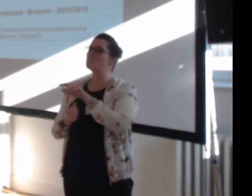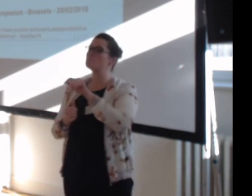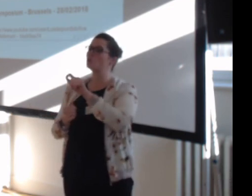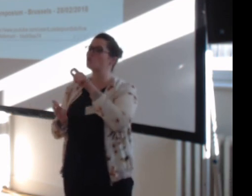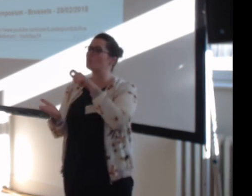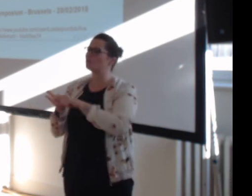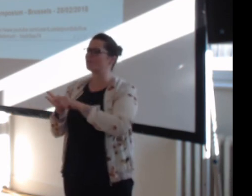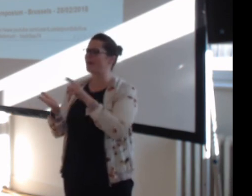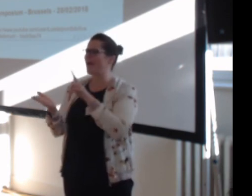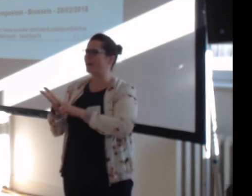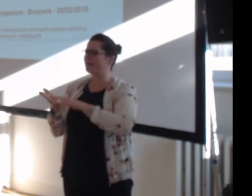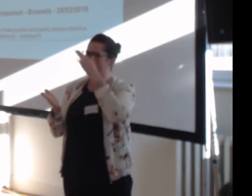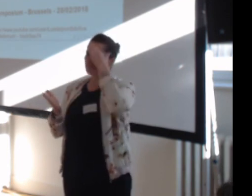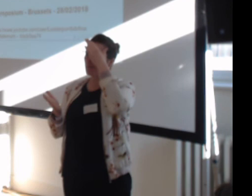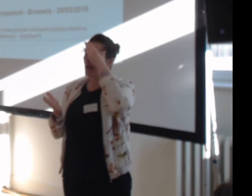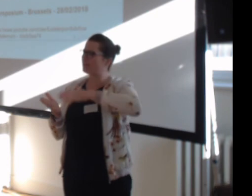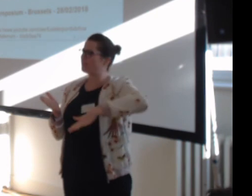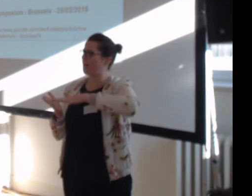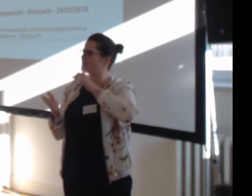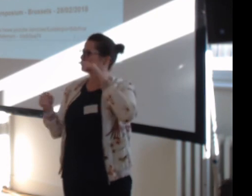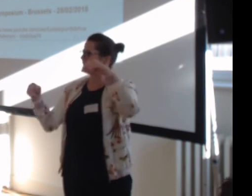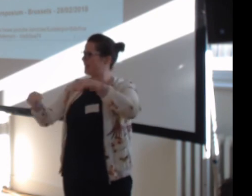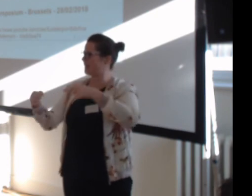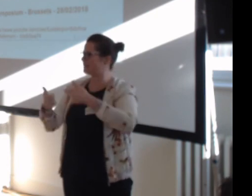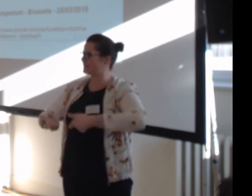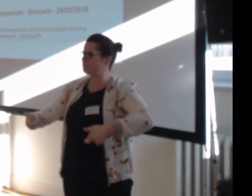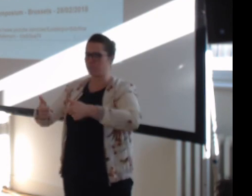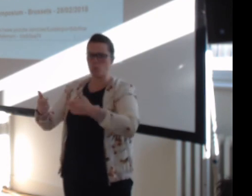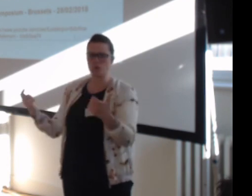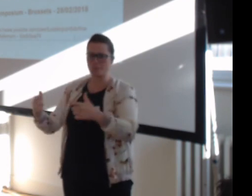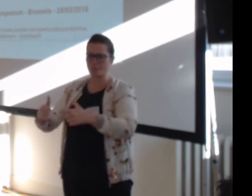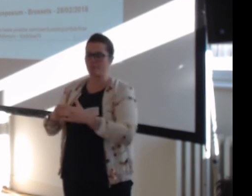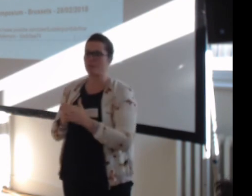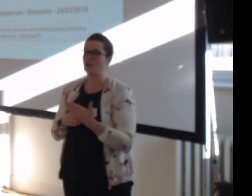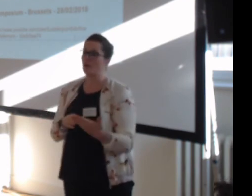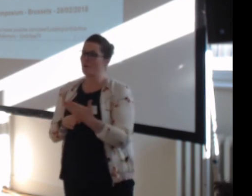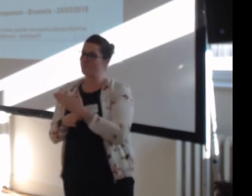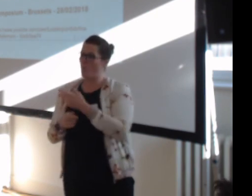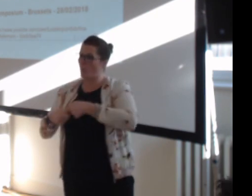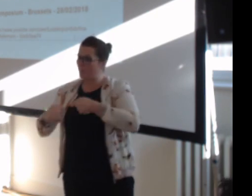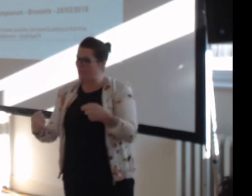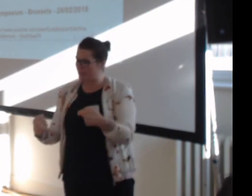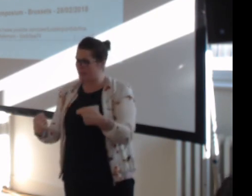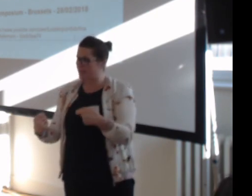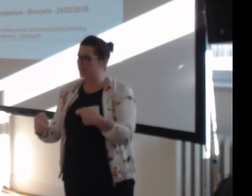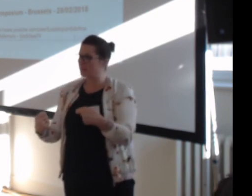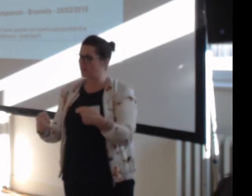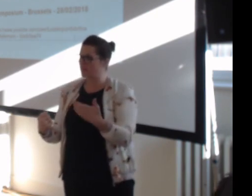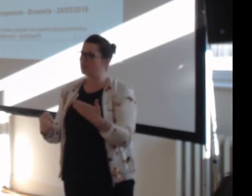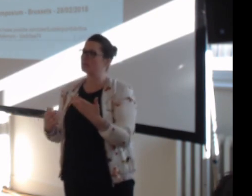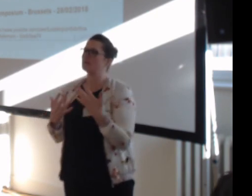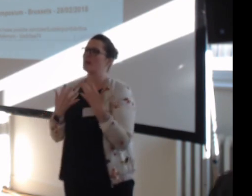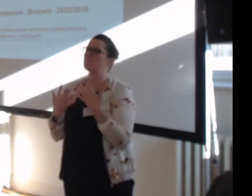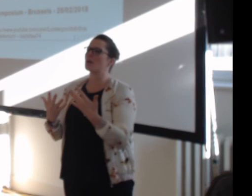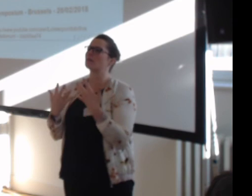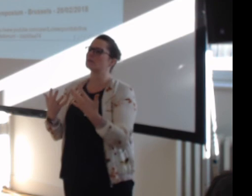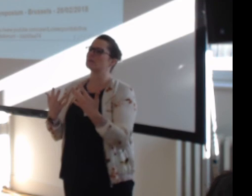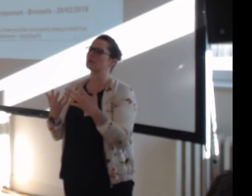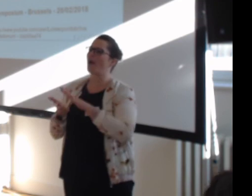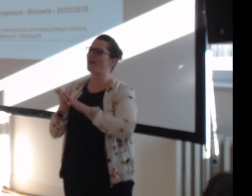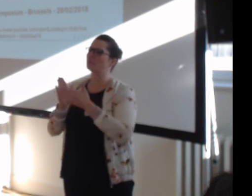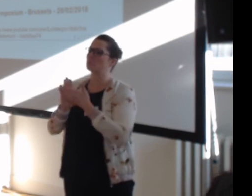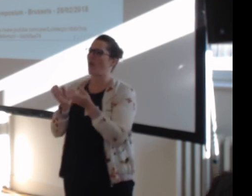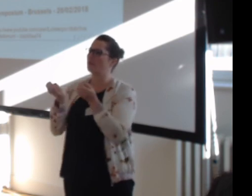very inspiring place for this symposium. Before we start, let me give you some practical